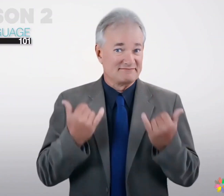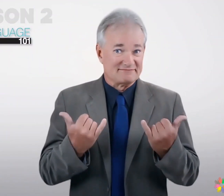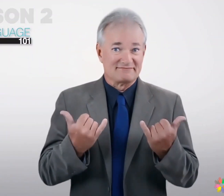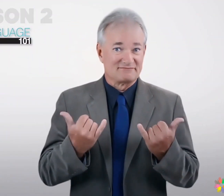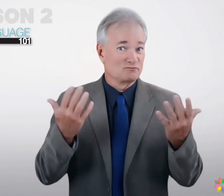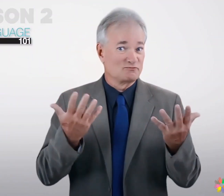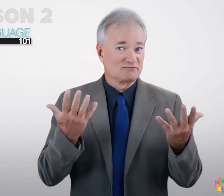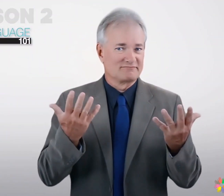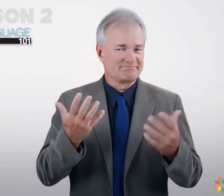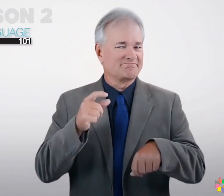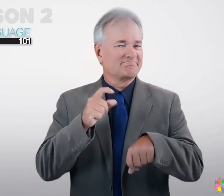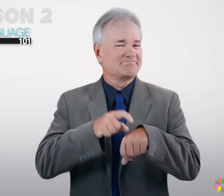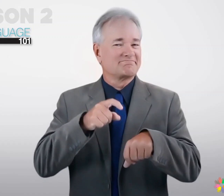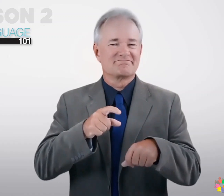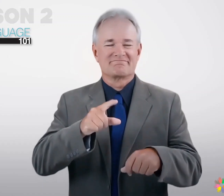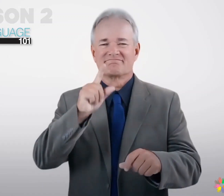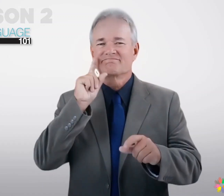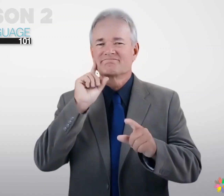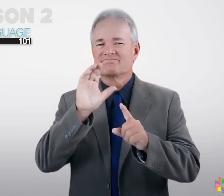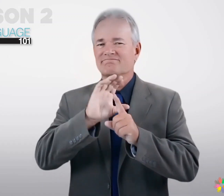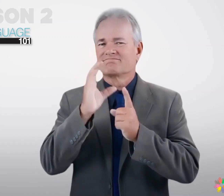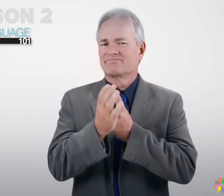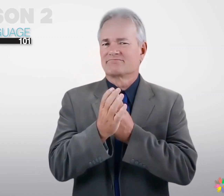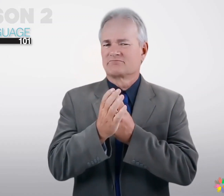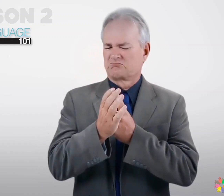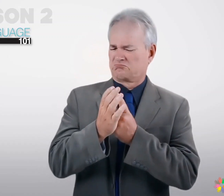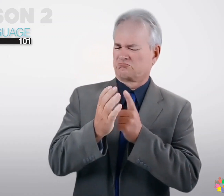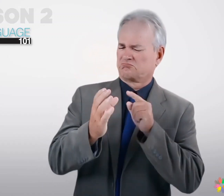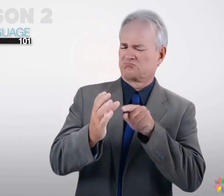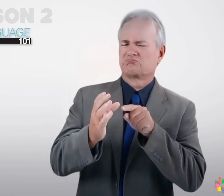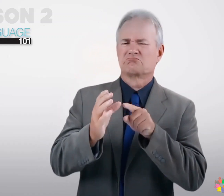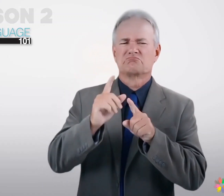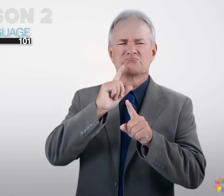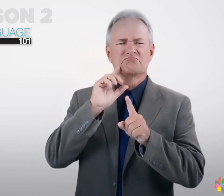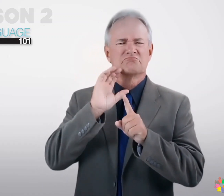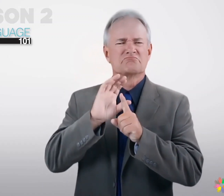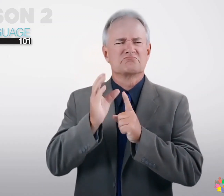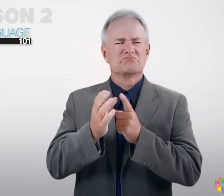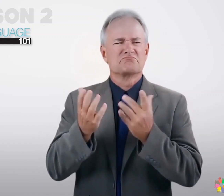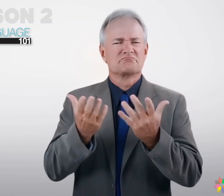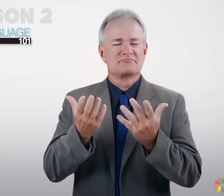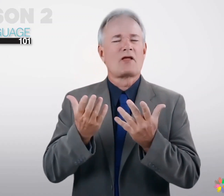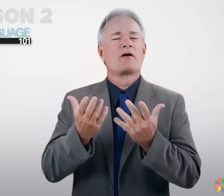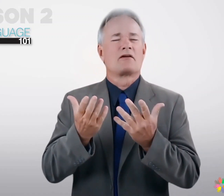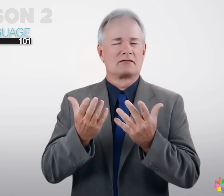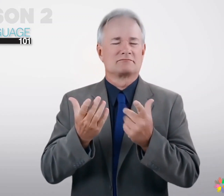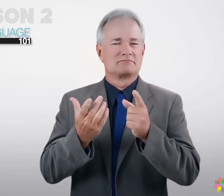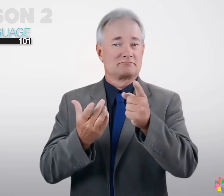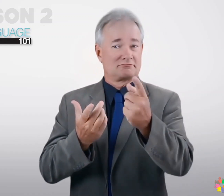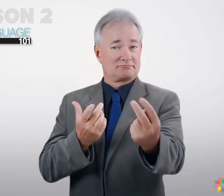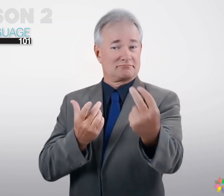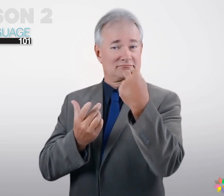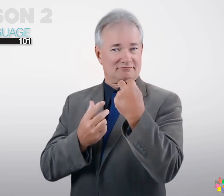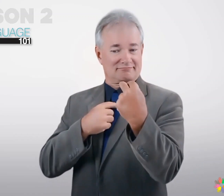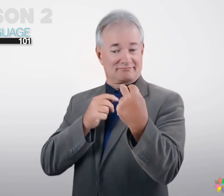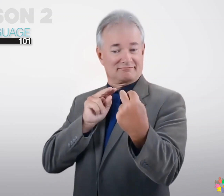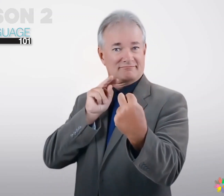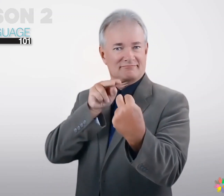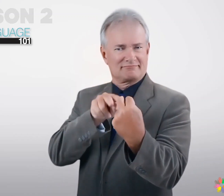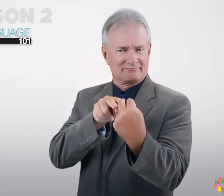And now it's time for some deaf culture. Well, what does deaf culture mean? Here